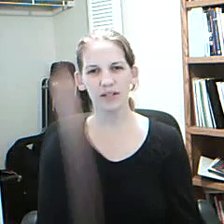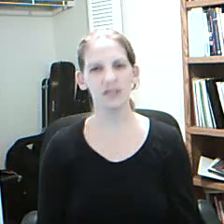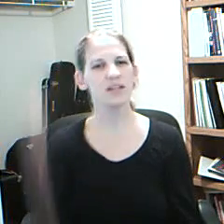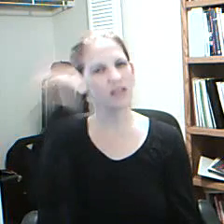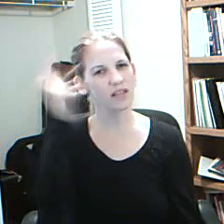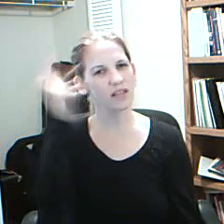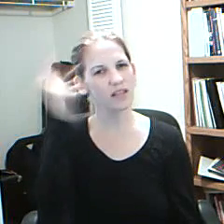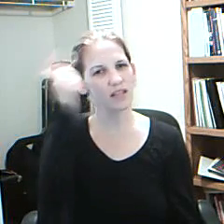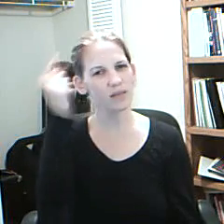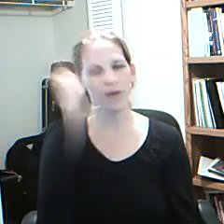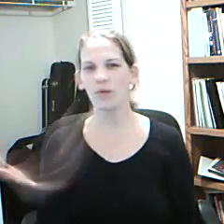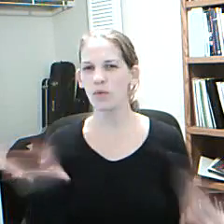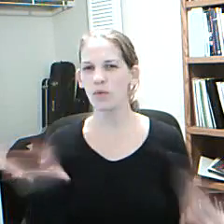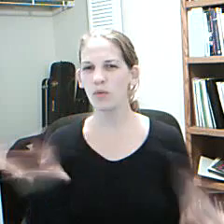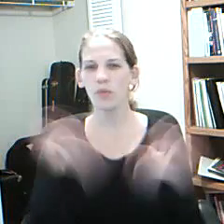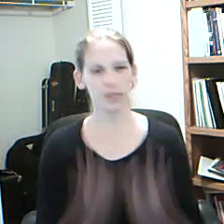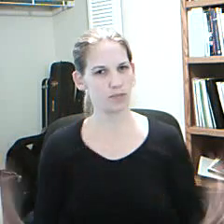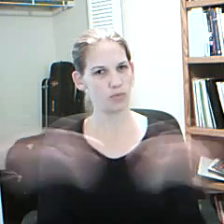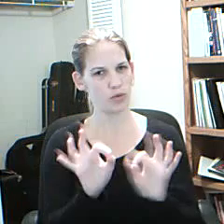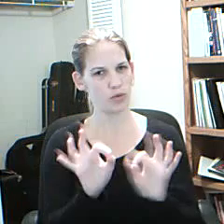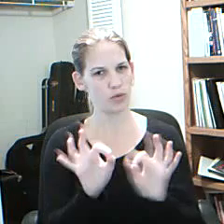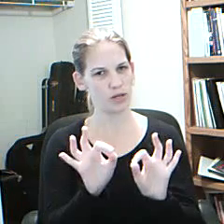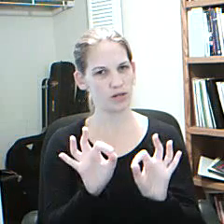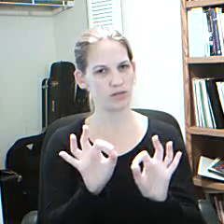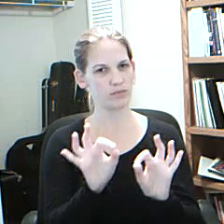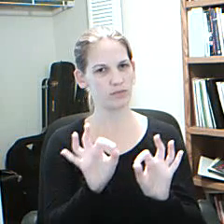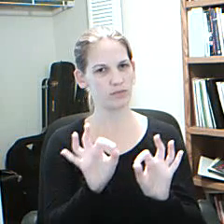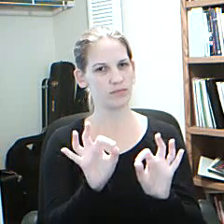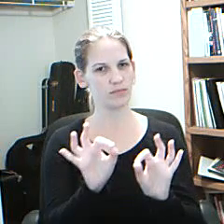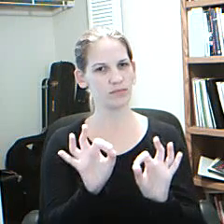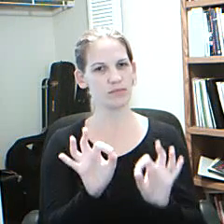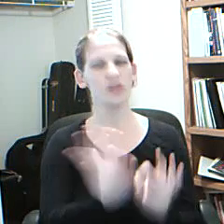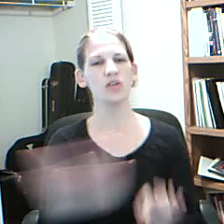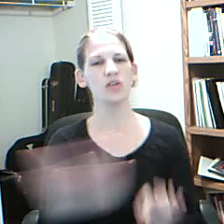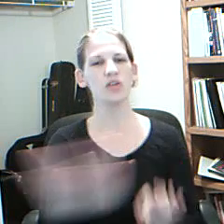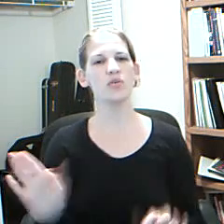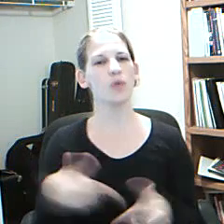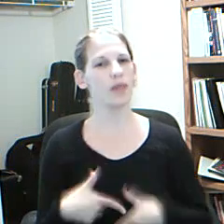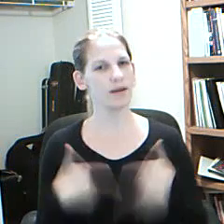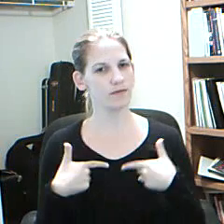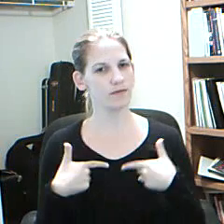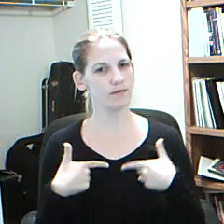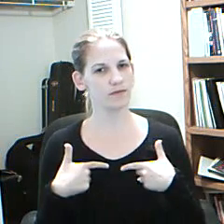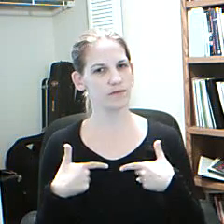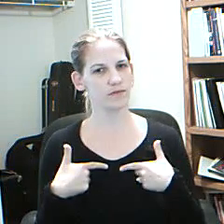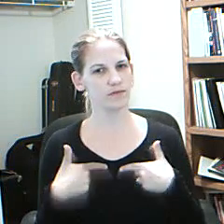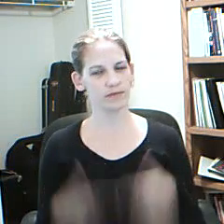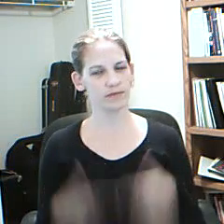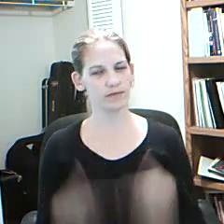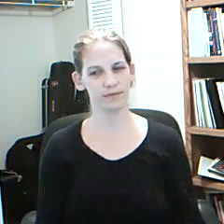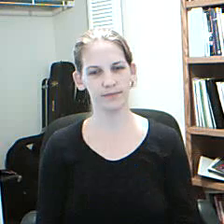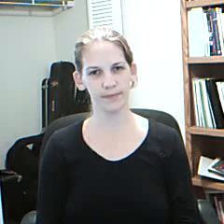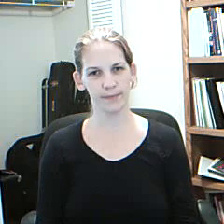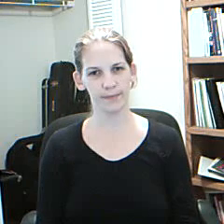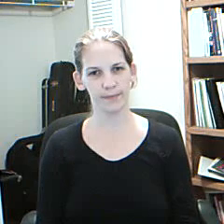know, and then this is the time of year to, you know, trim the fat, you know, prune down the things in